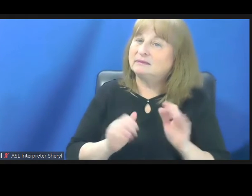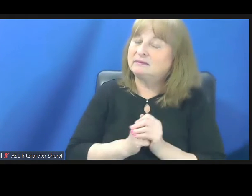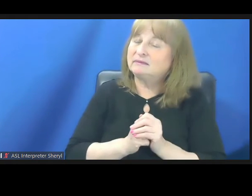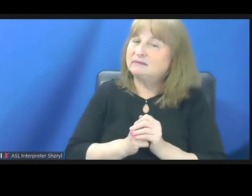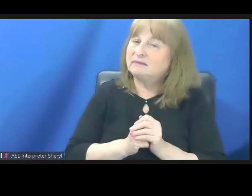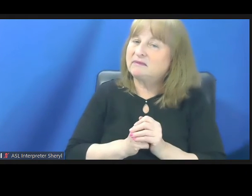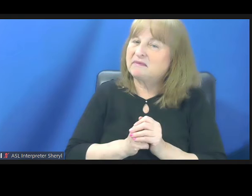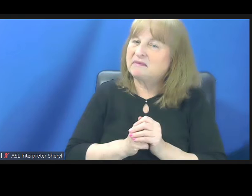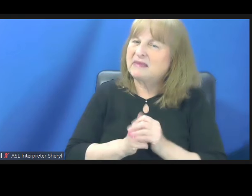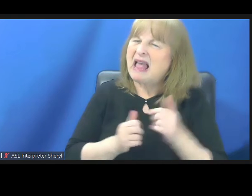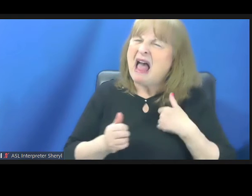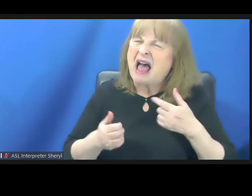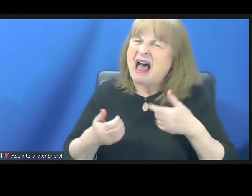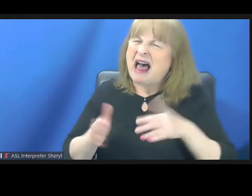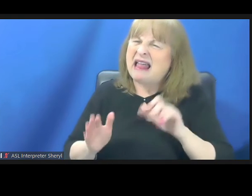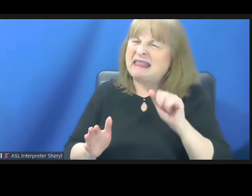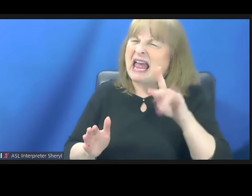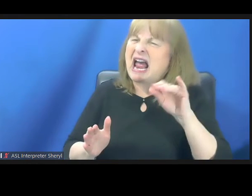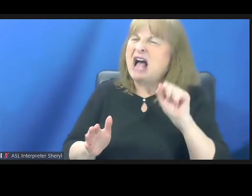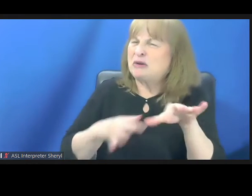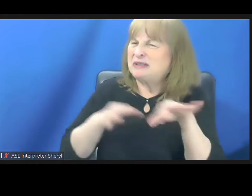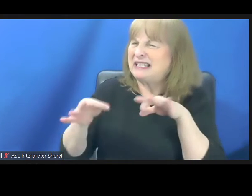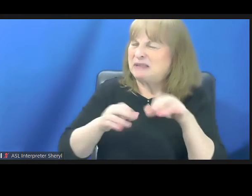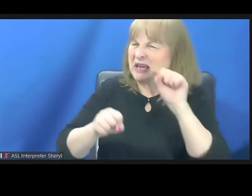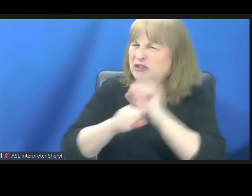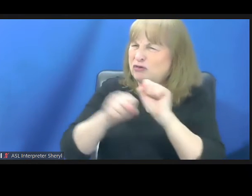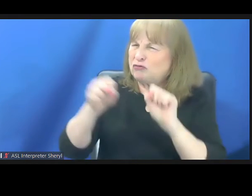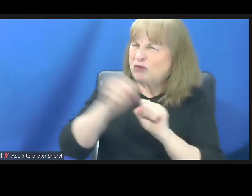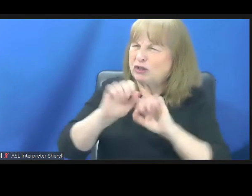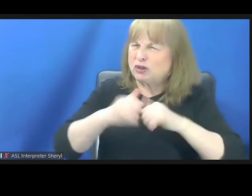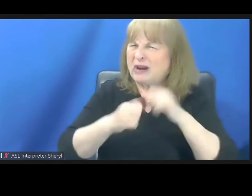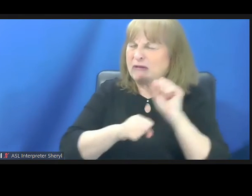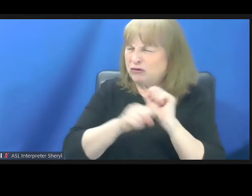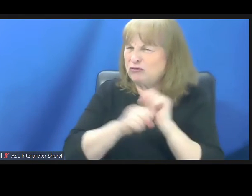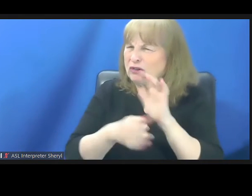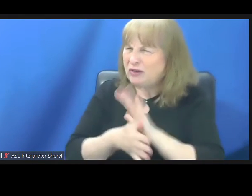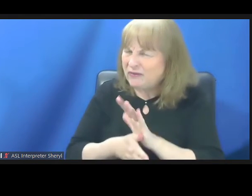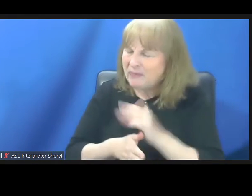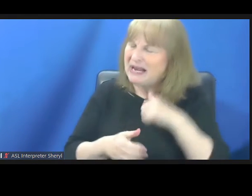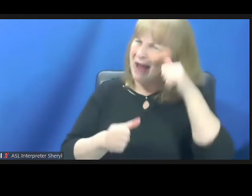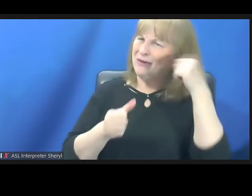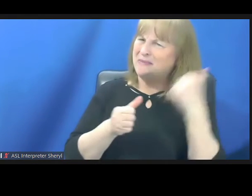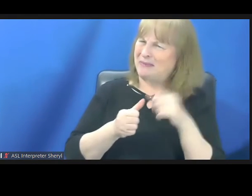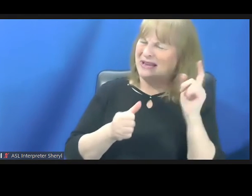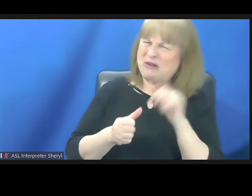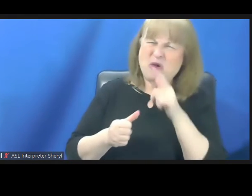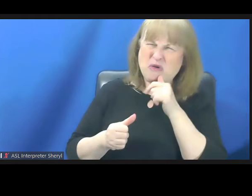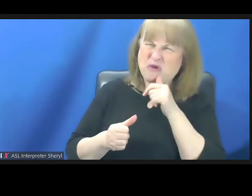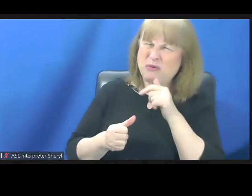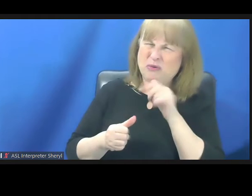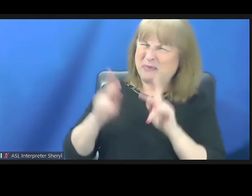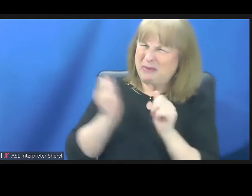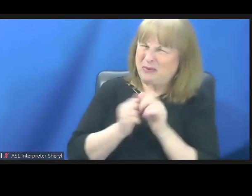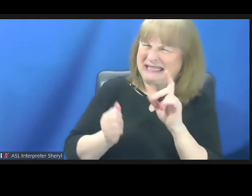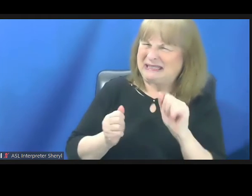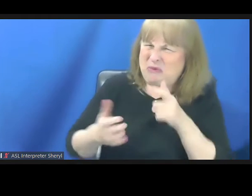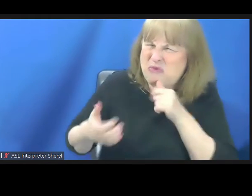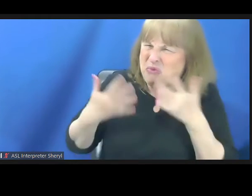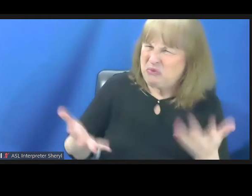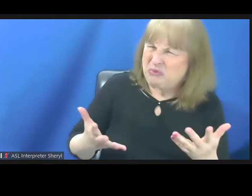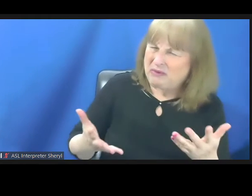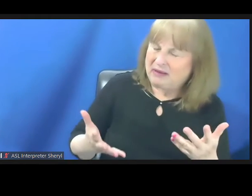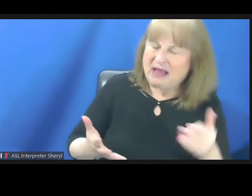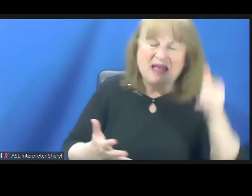and I think I'll let Ákos talk about the structure, how we structured the film. But I remember asking, but who are the disabled? And